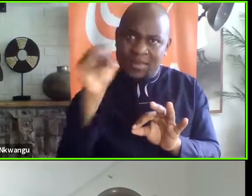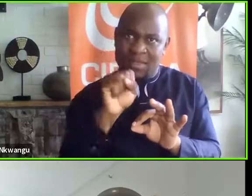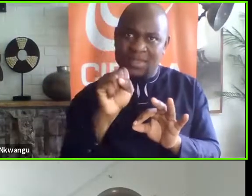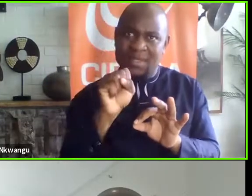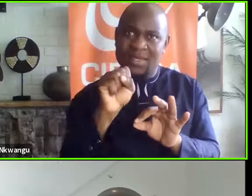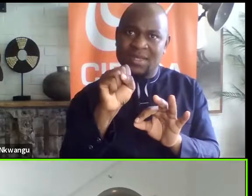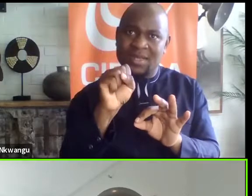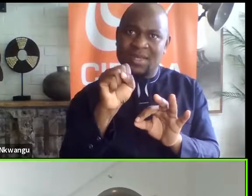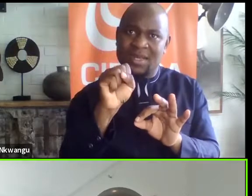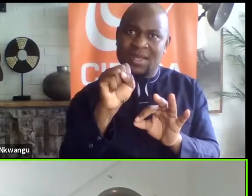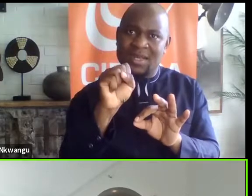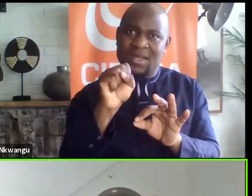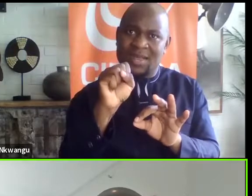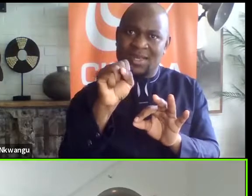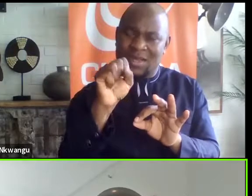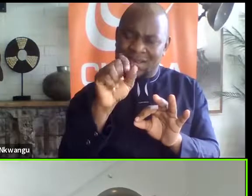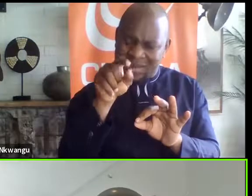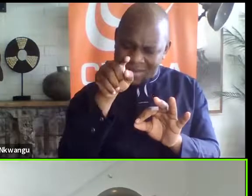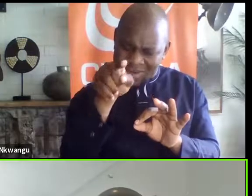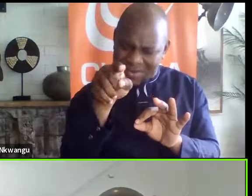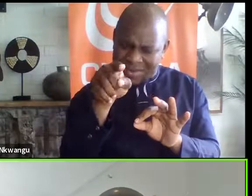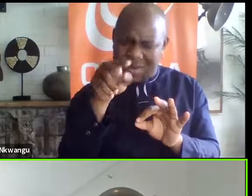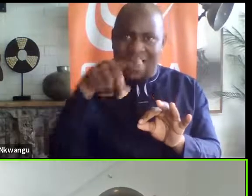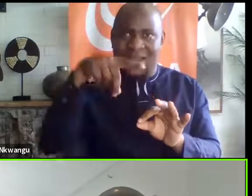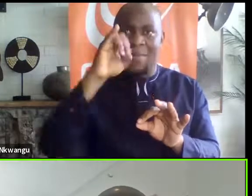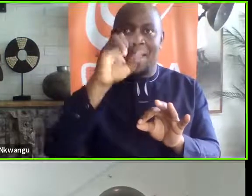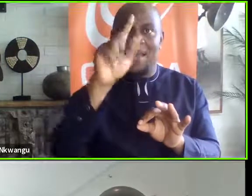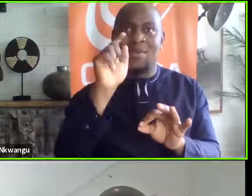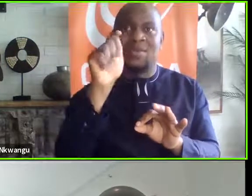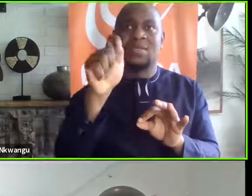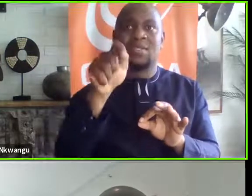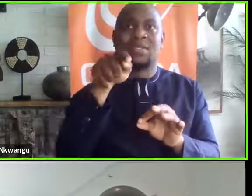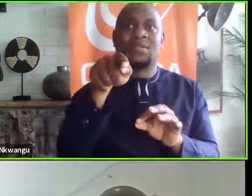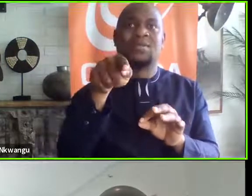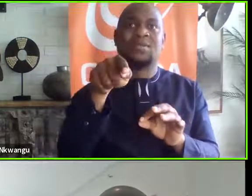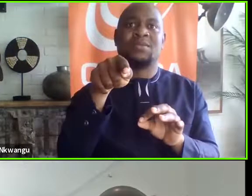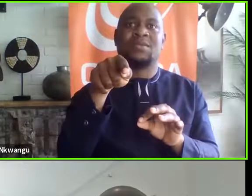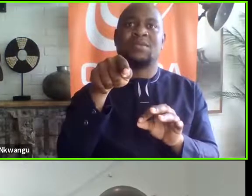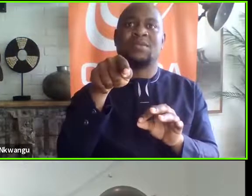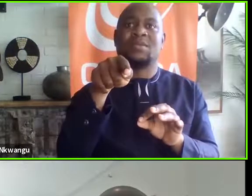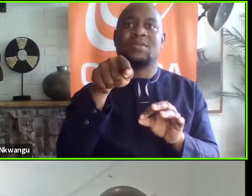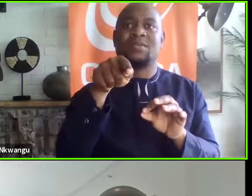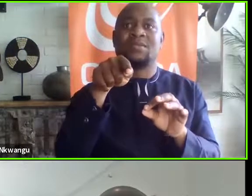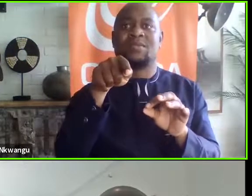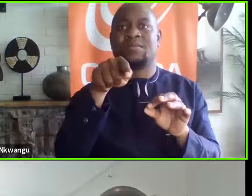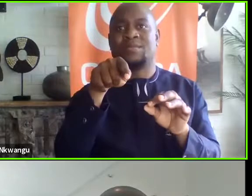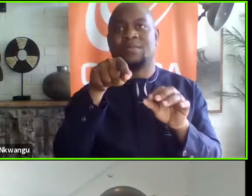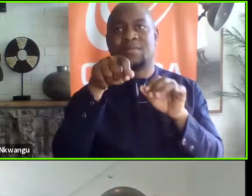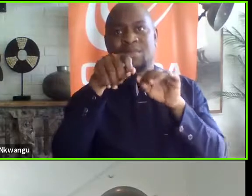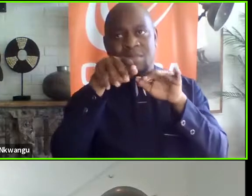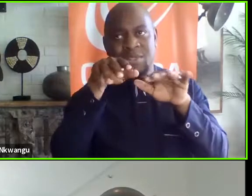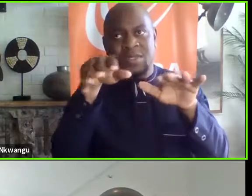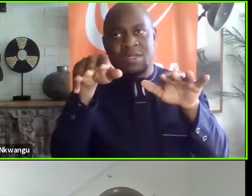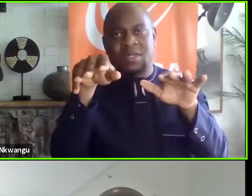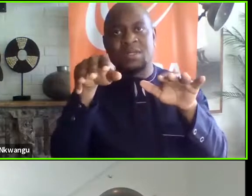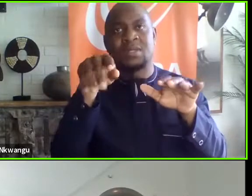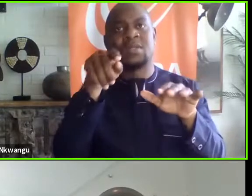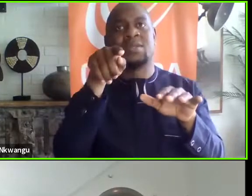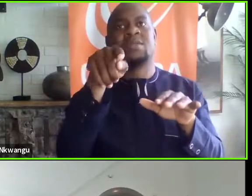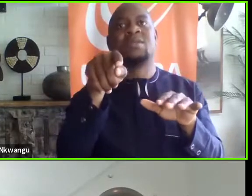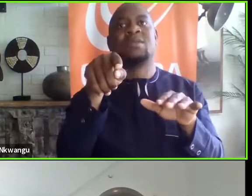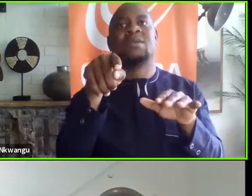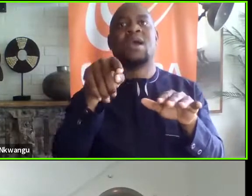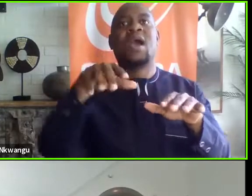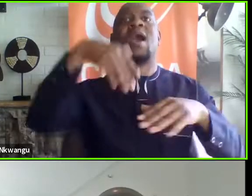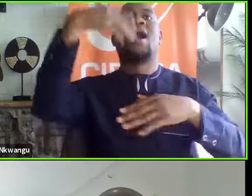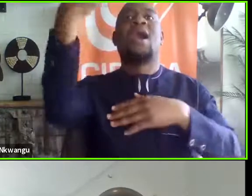organizations, having different models that can, well, we can use them as a pilot to see whether